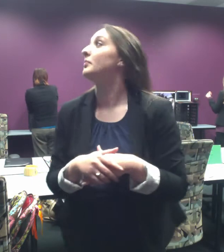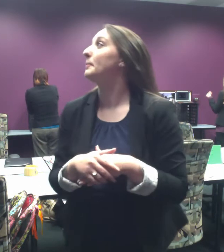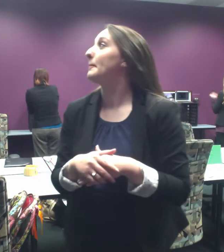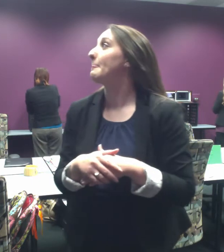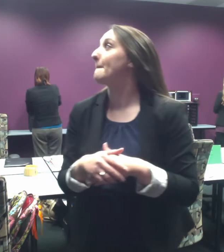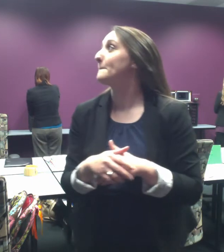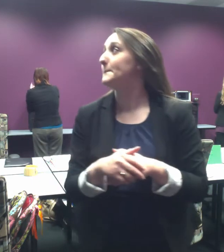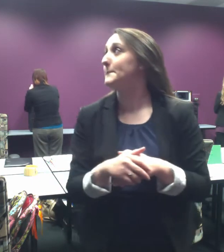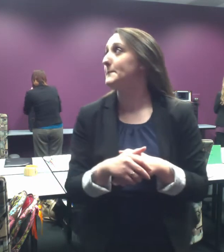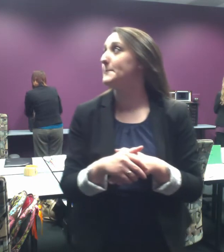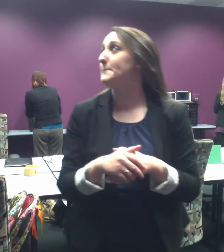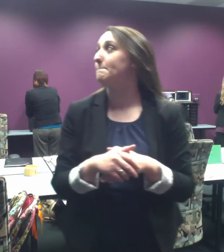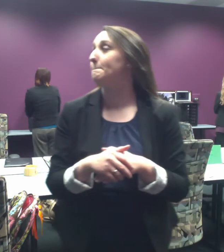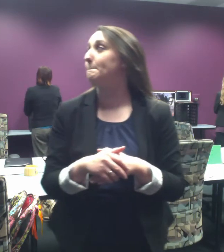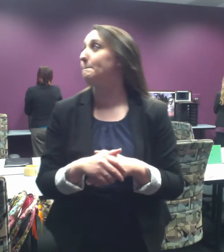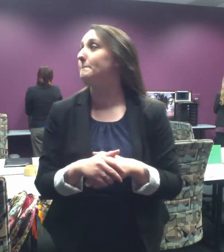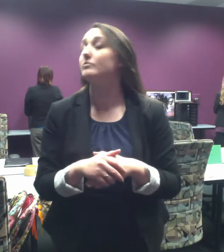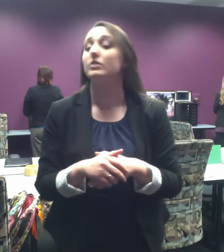down as we go.